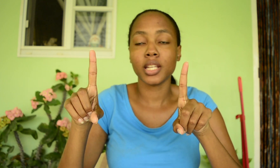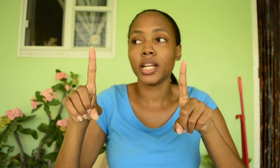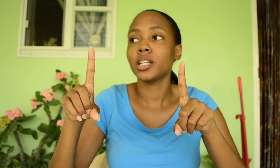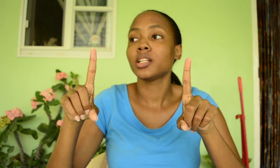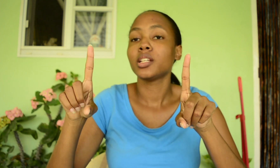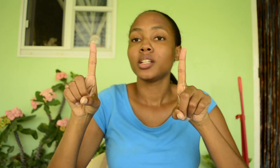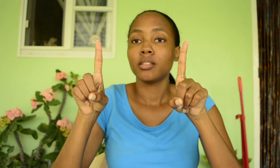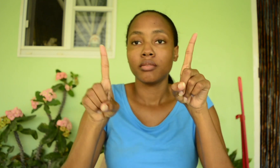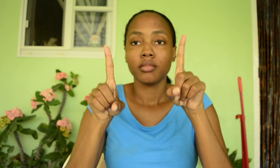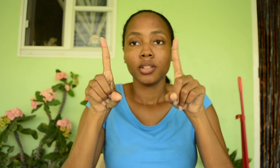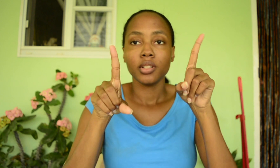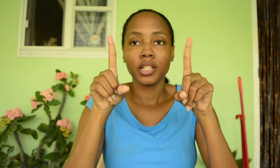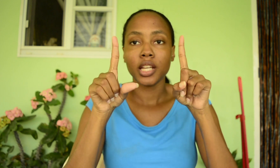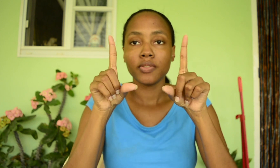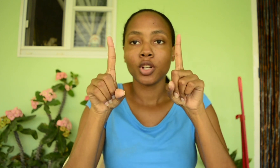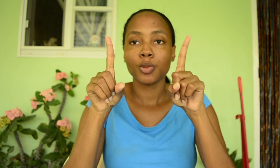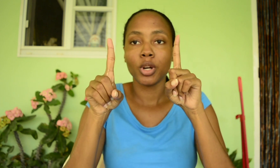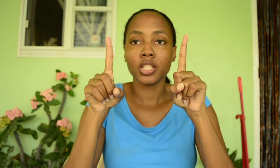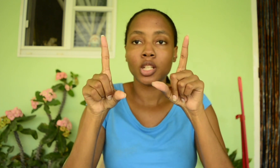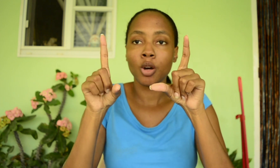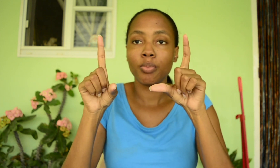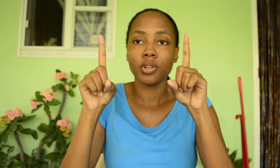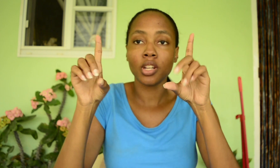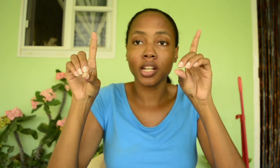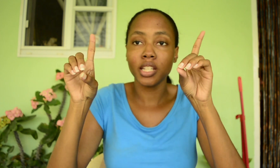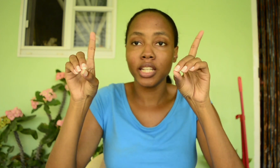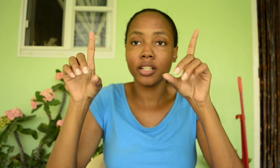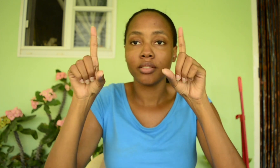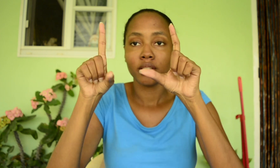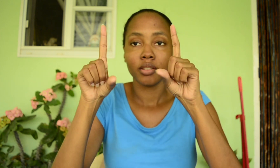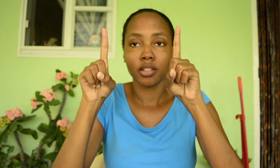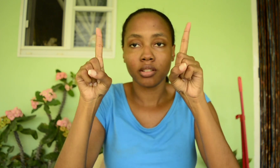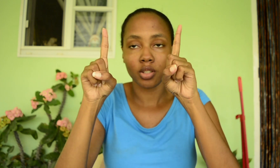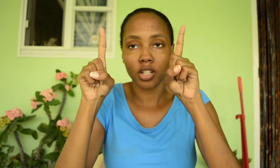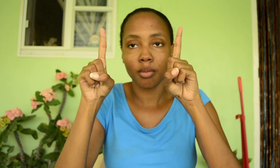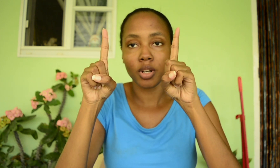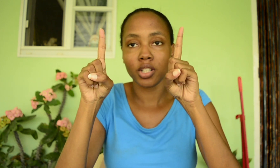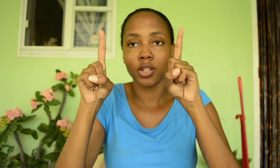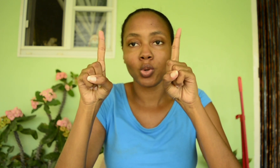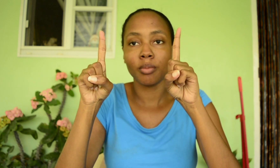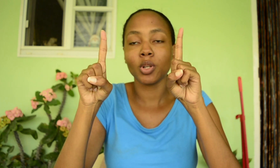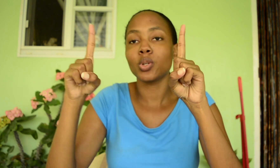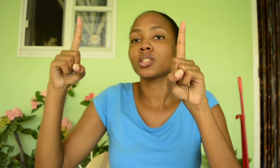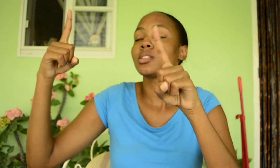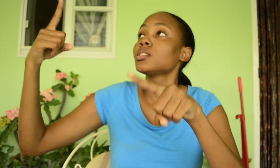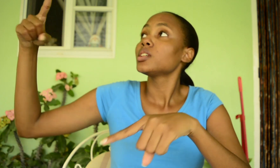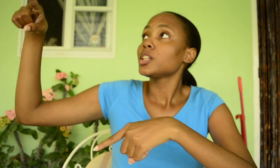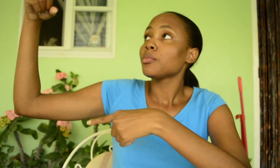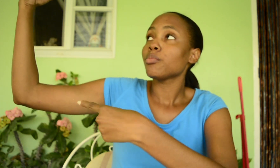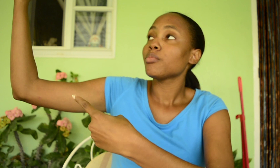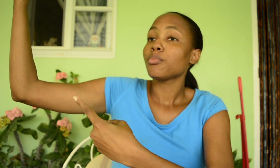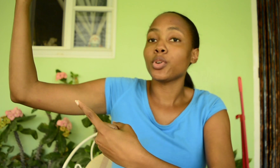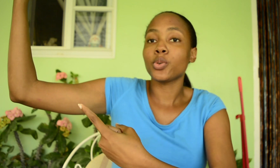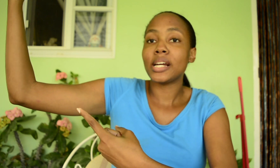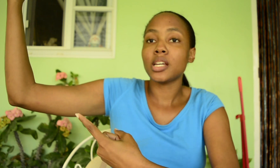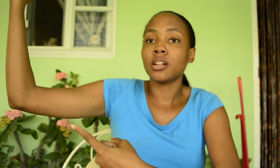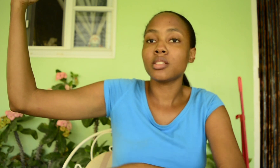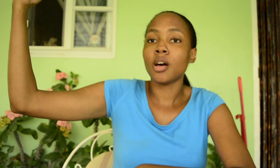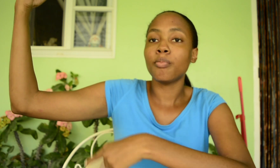side. Index fingers pointing up, not D. Tuck them under, hold them close. Put the right hand on top, put the